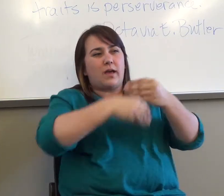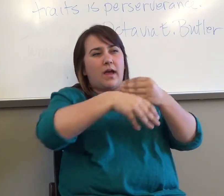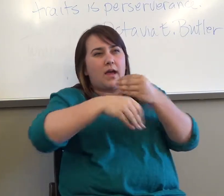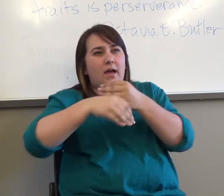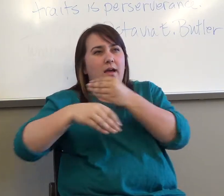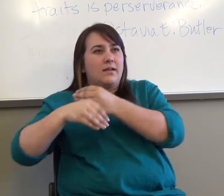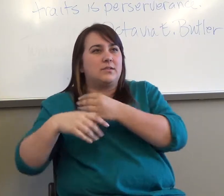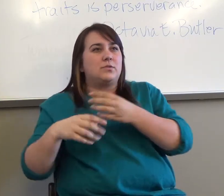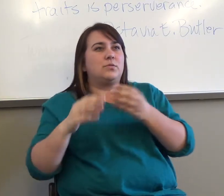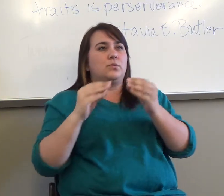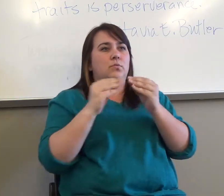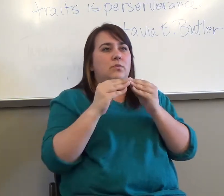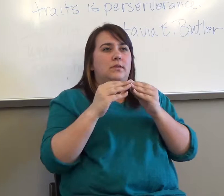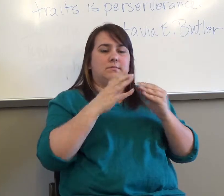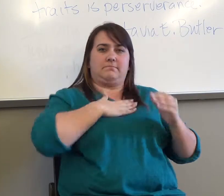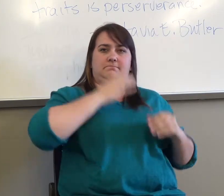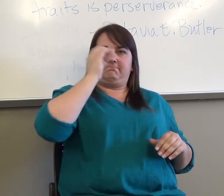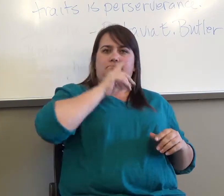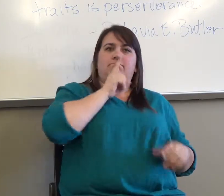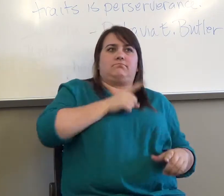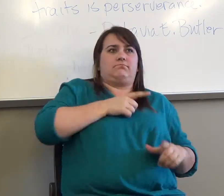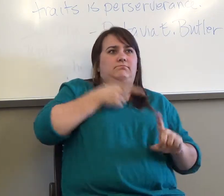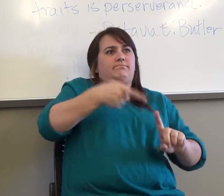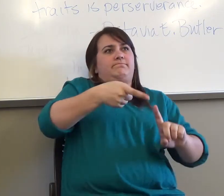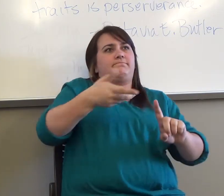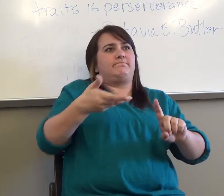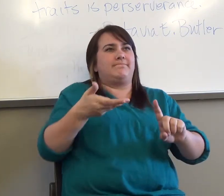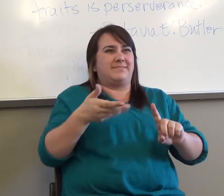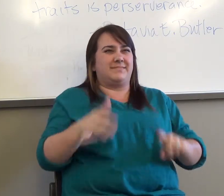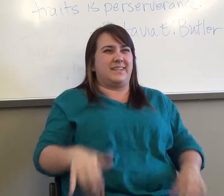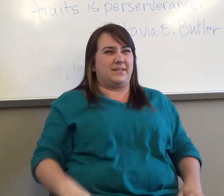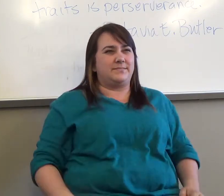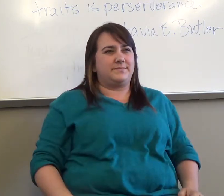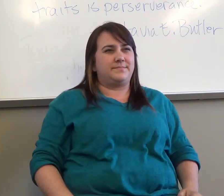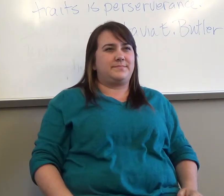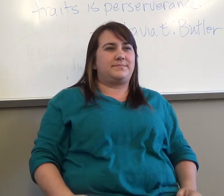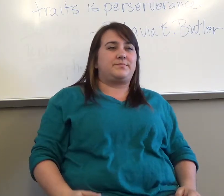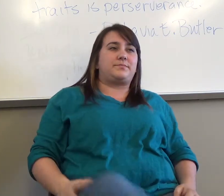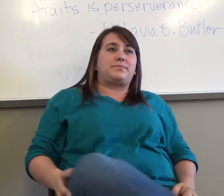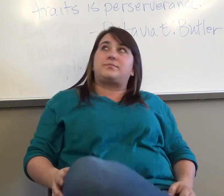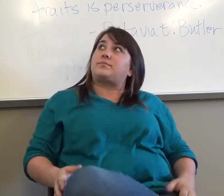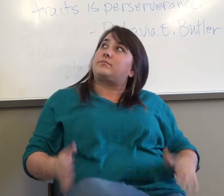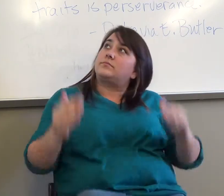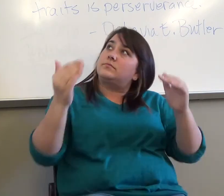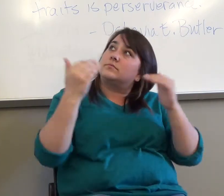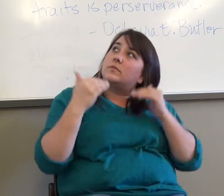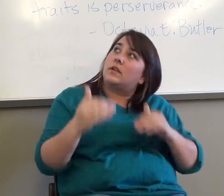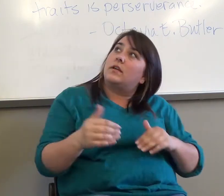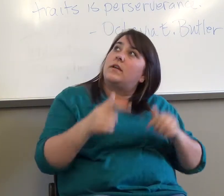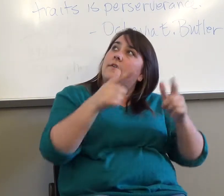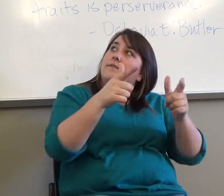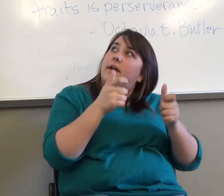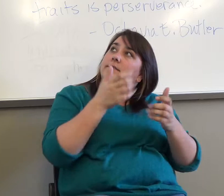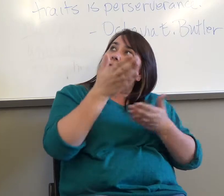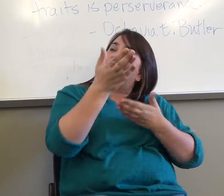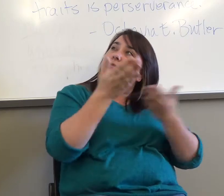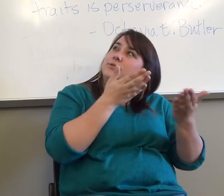some kind of real statement. Okay, fast serves, pinpoint lobs, and